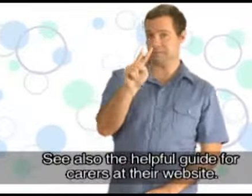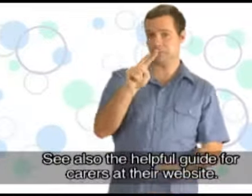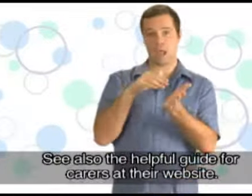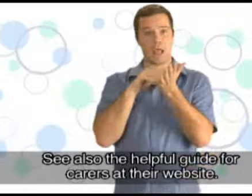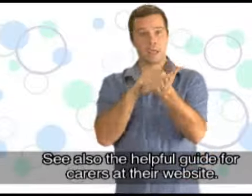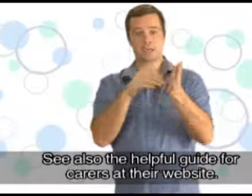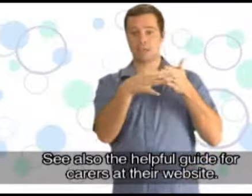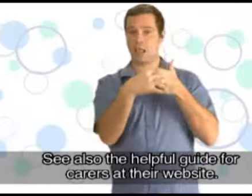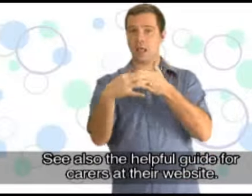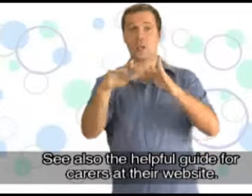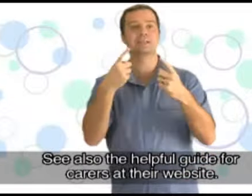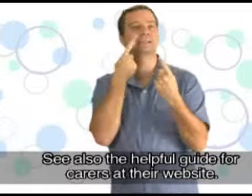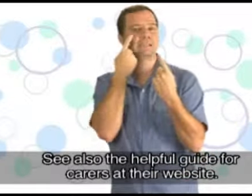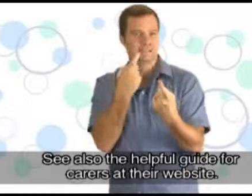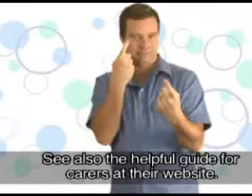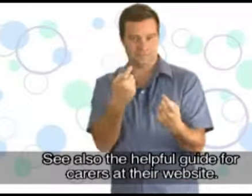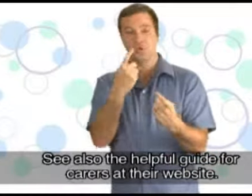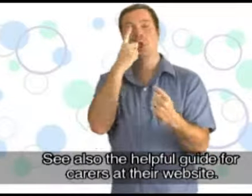See also the helpful guide for carers at their website.